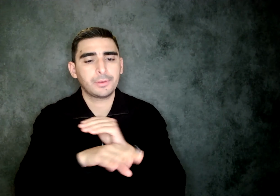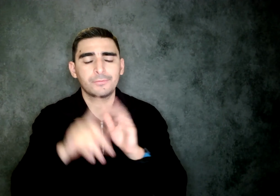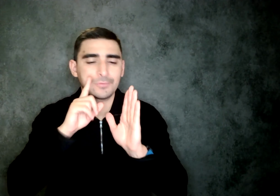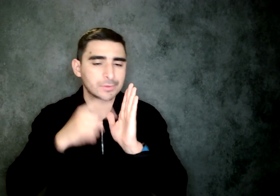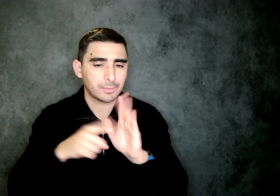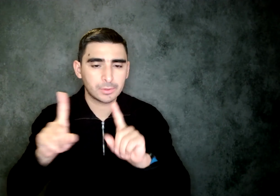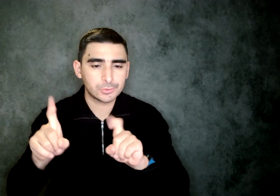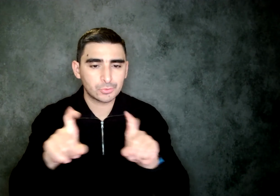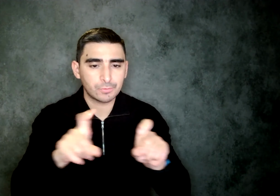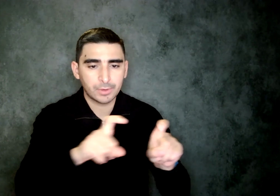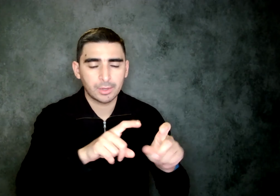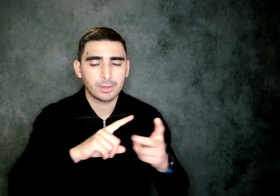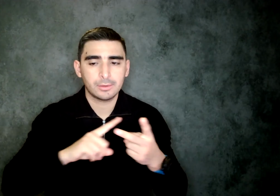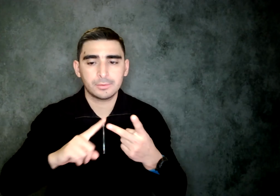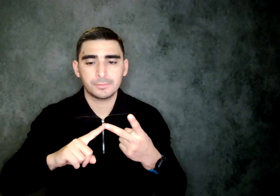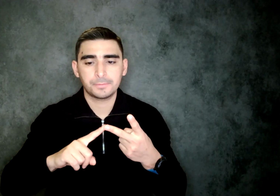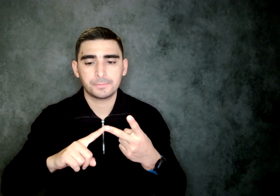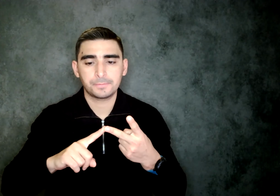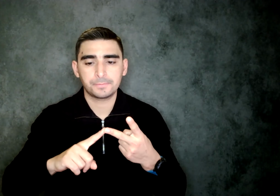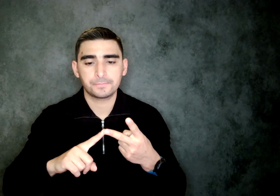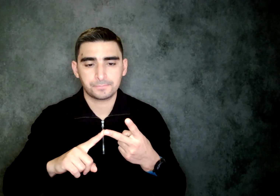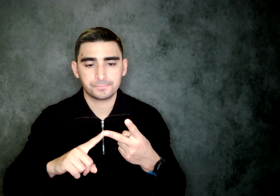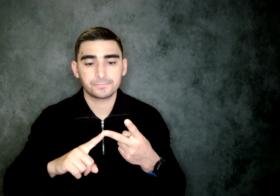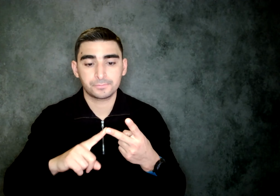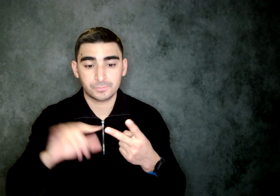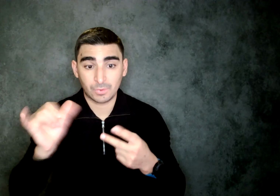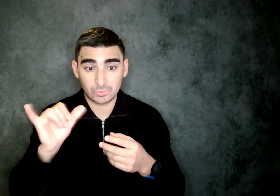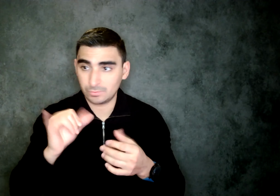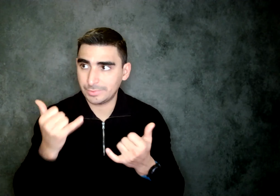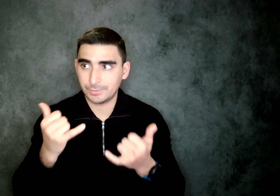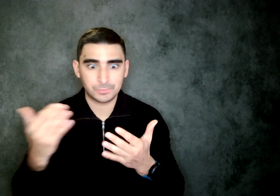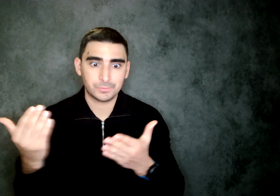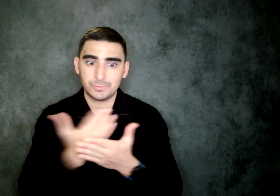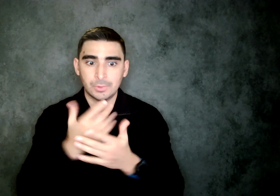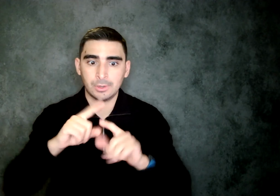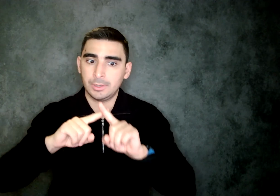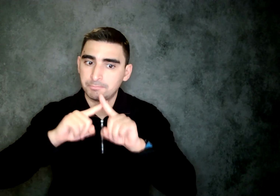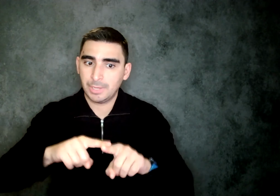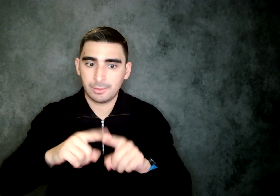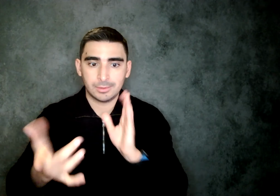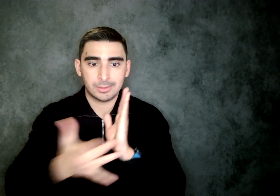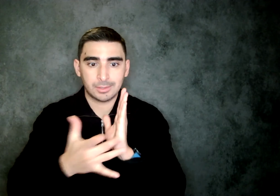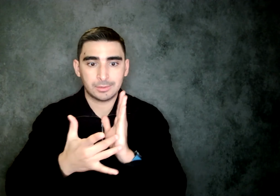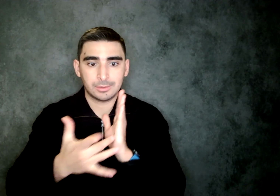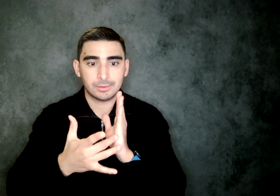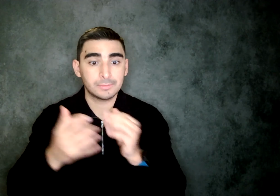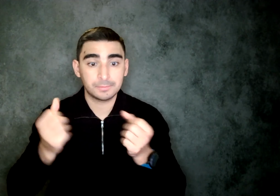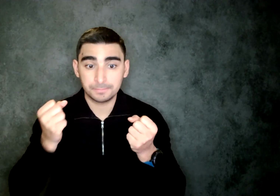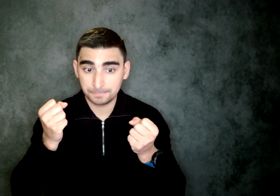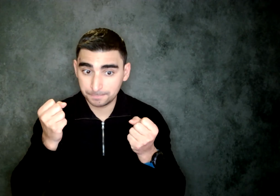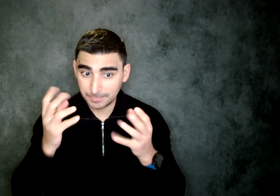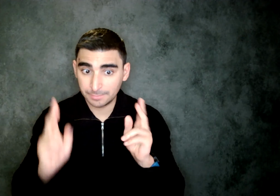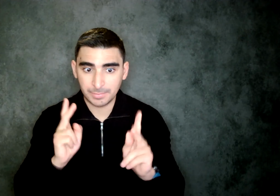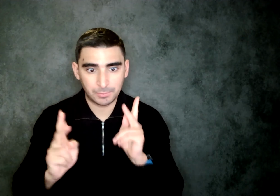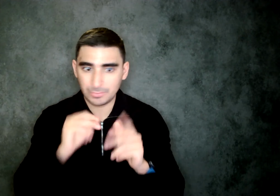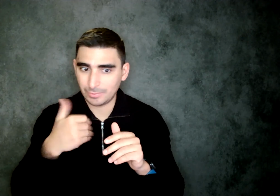and also understanding that this new reliance on technology, that a lot of people don't have access to the underlying technology